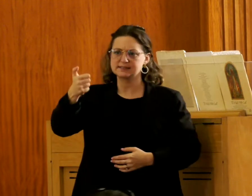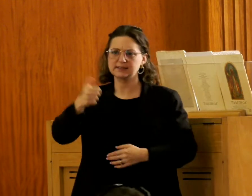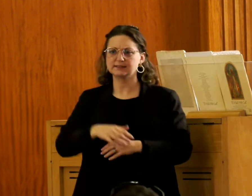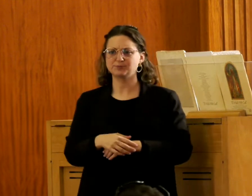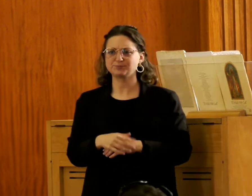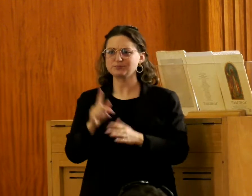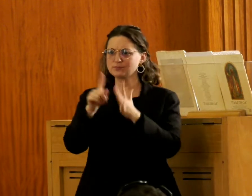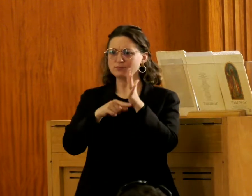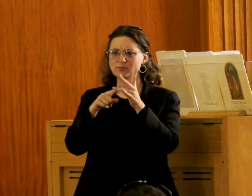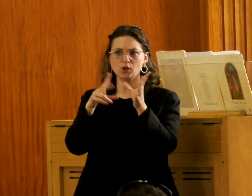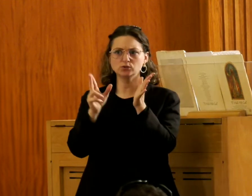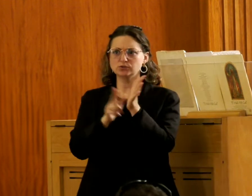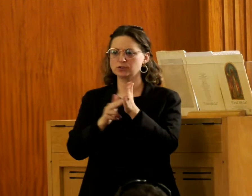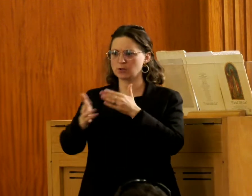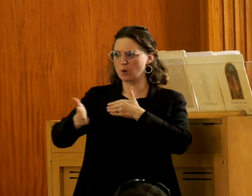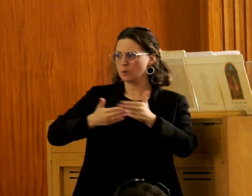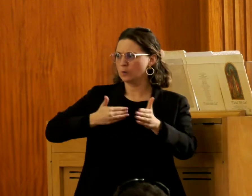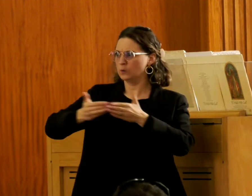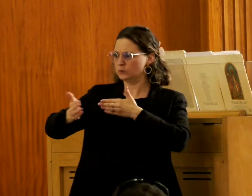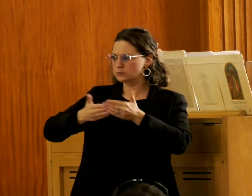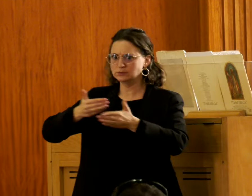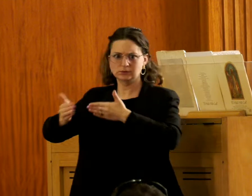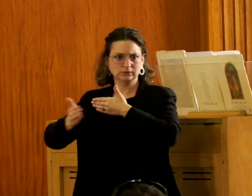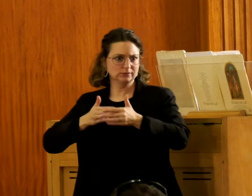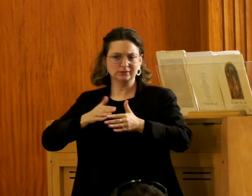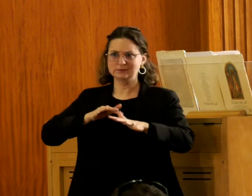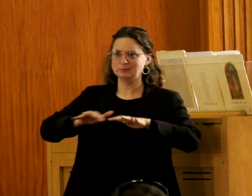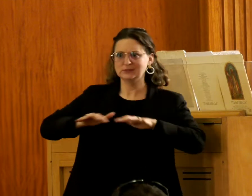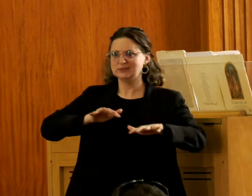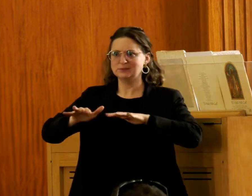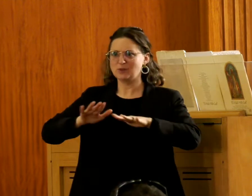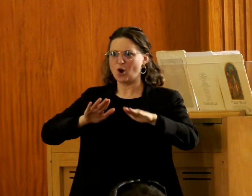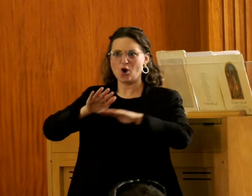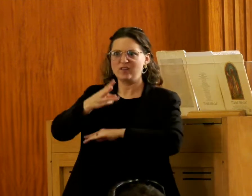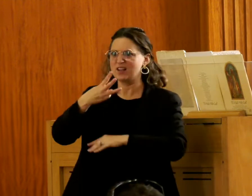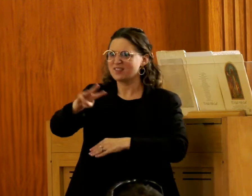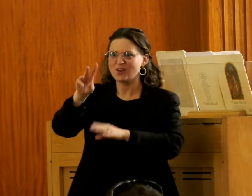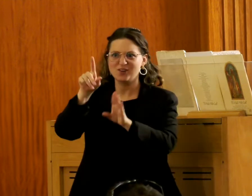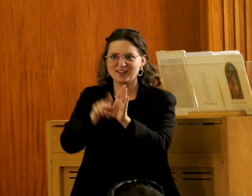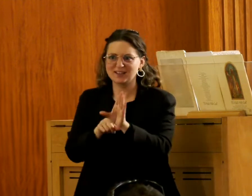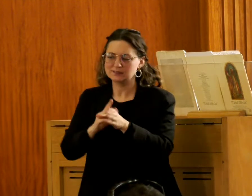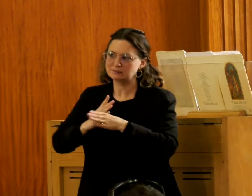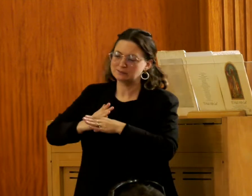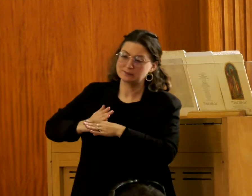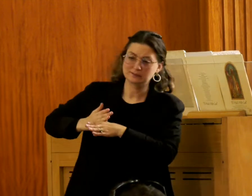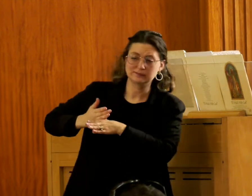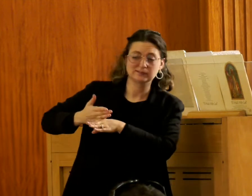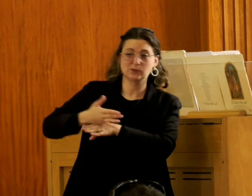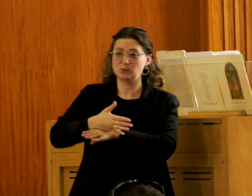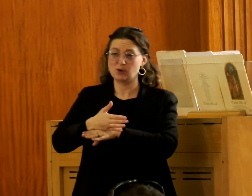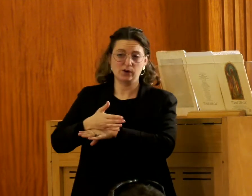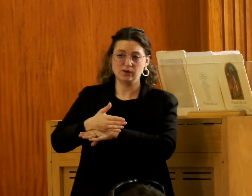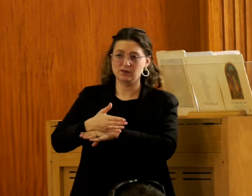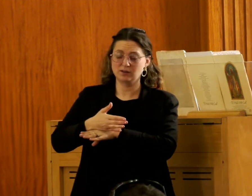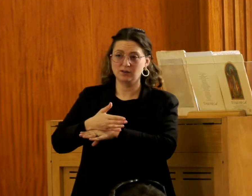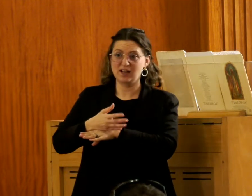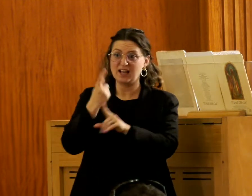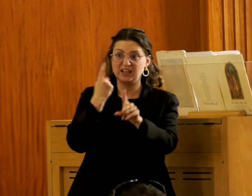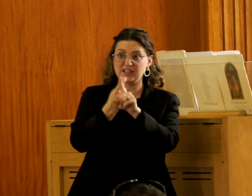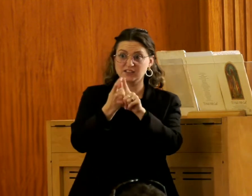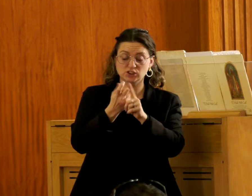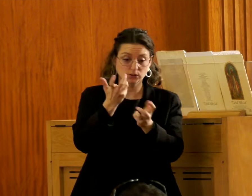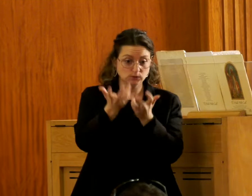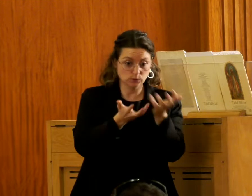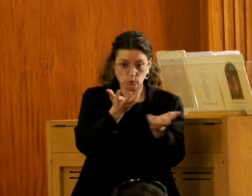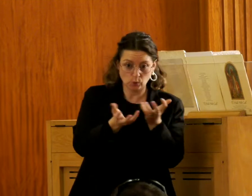at Orbost House, she sure was, for more than 3 decades, working tirelessly in the business, in the